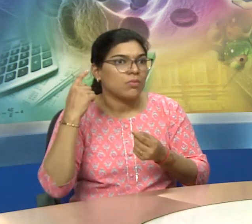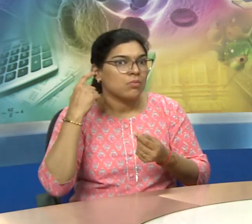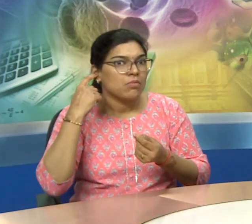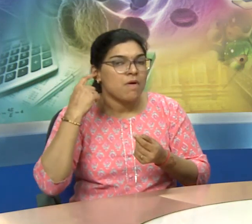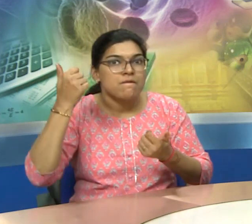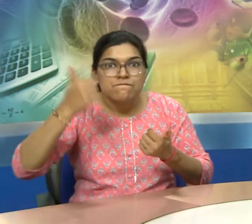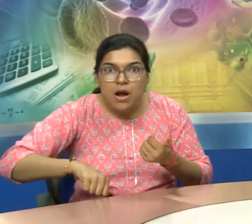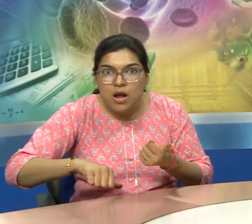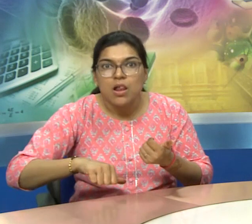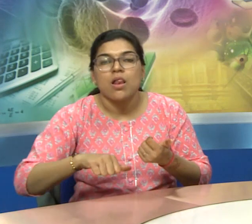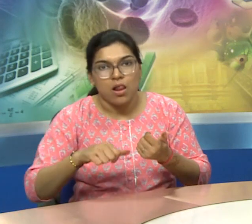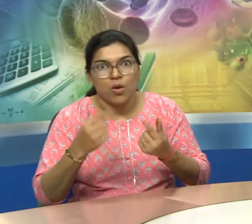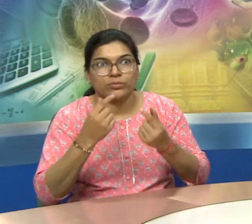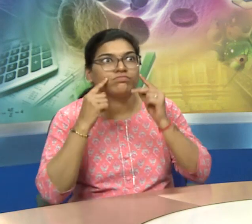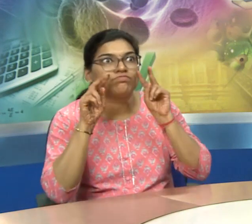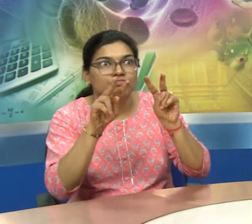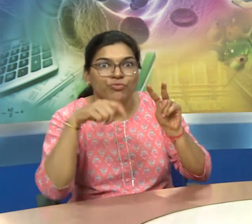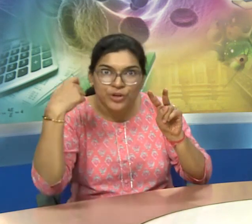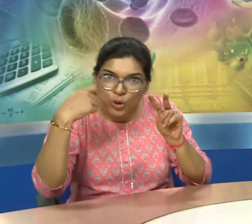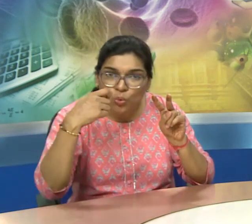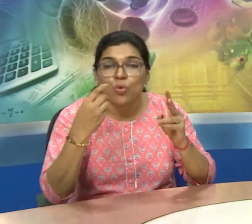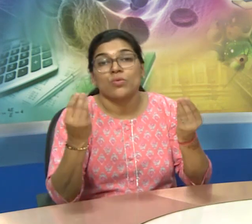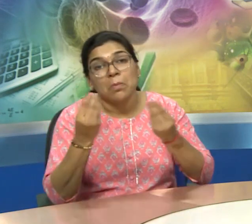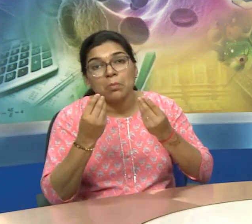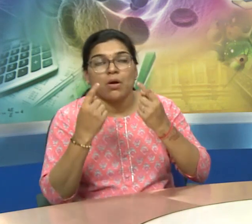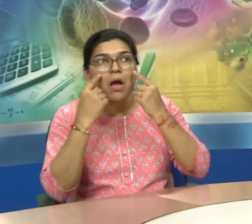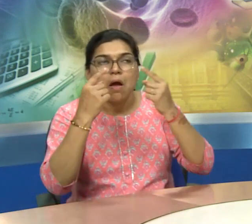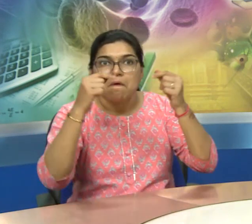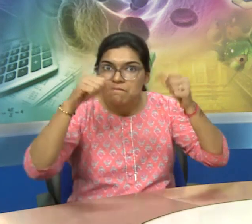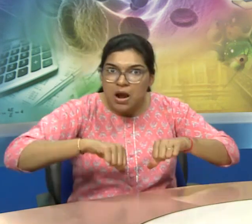Because in library we have all the kinds of technical